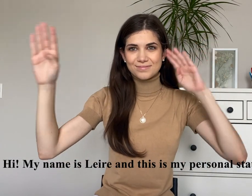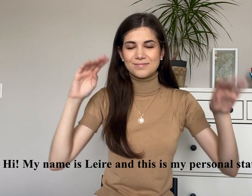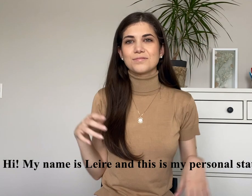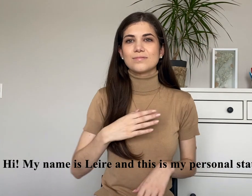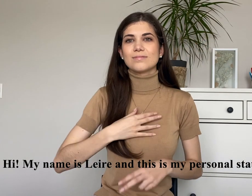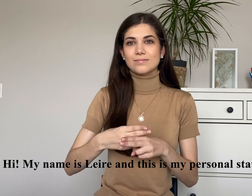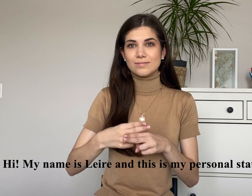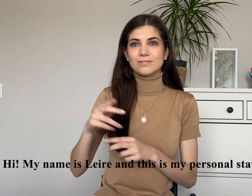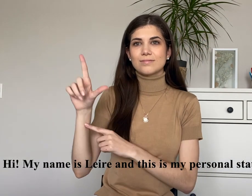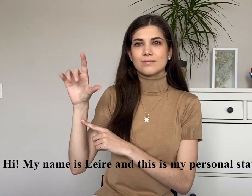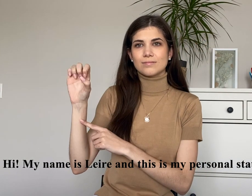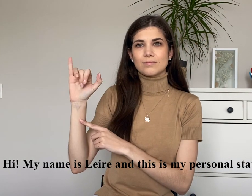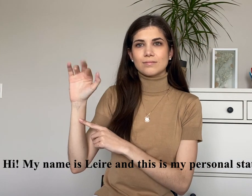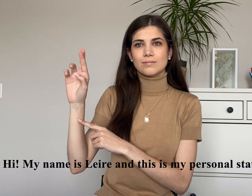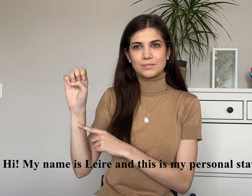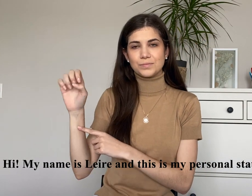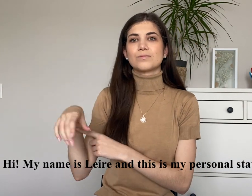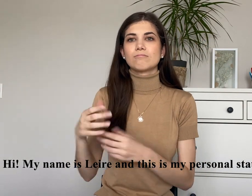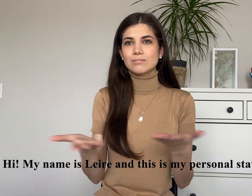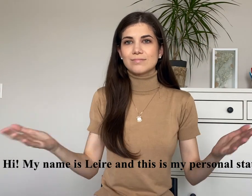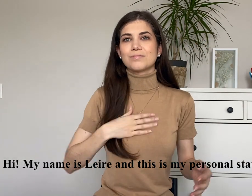Hi, my name is Leire, and this is my personal statement.